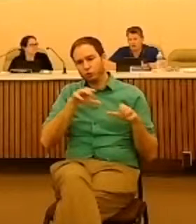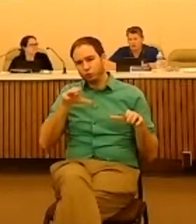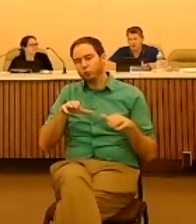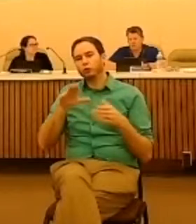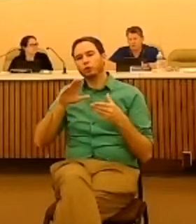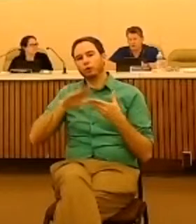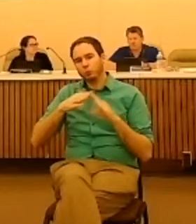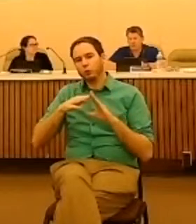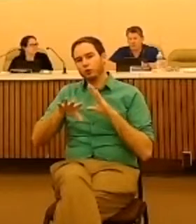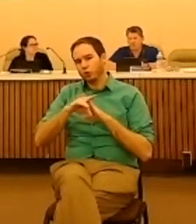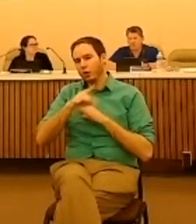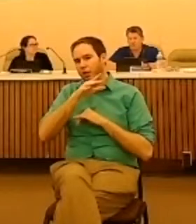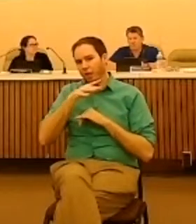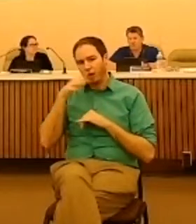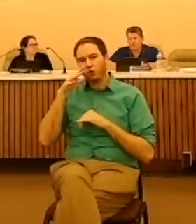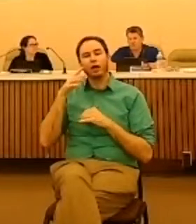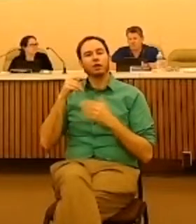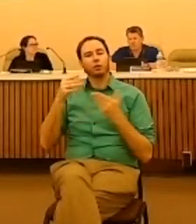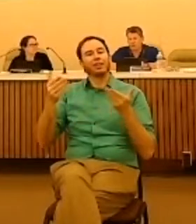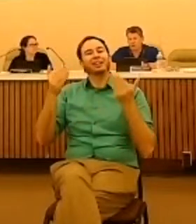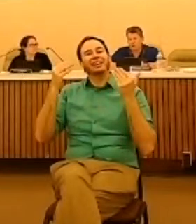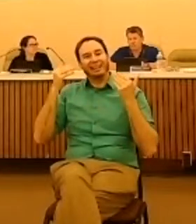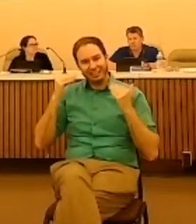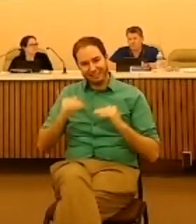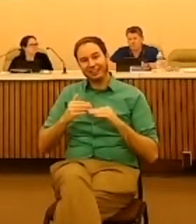aggregation. The next step would then be